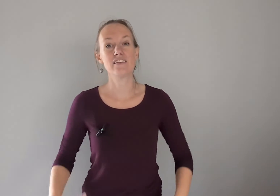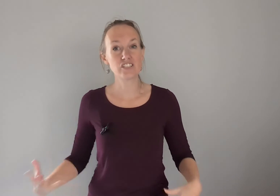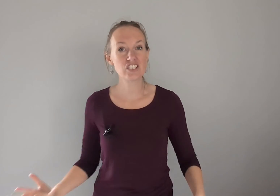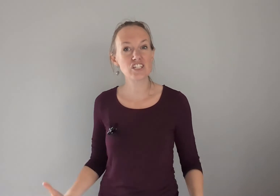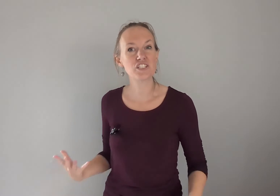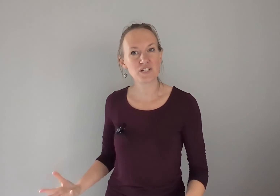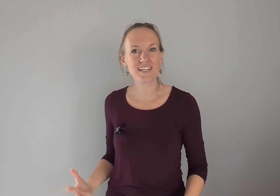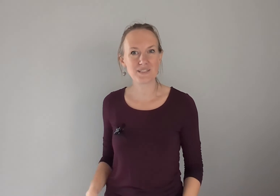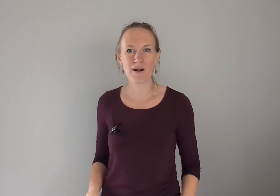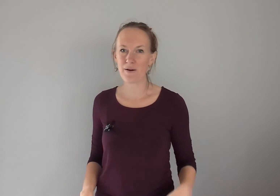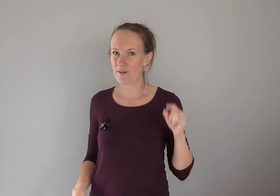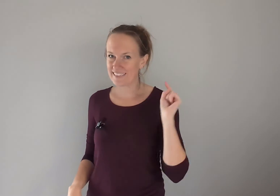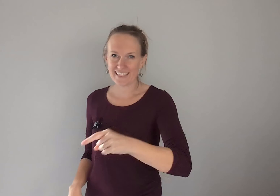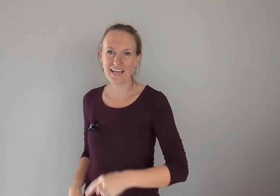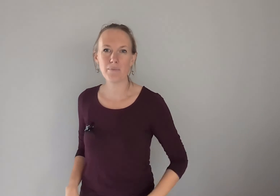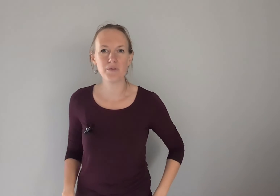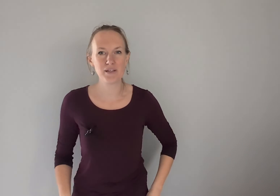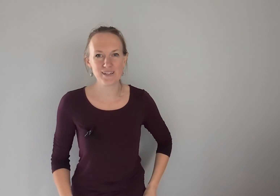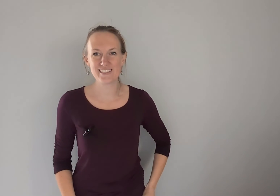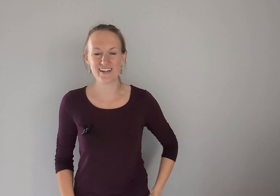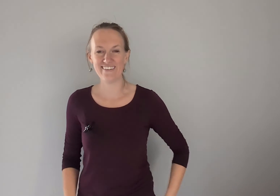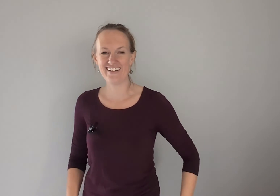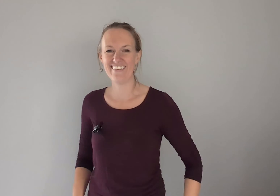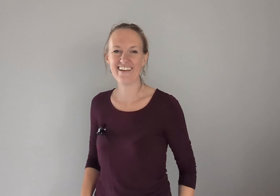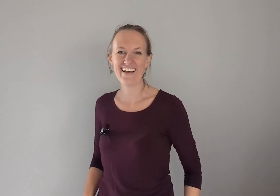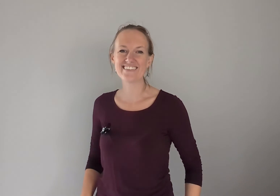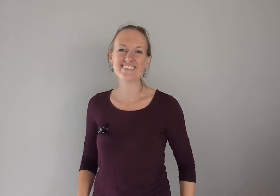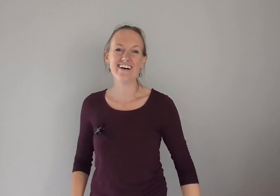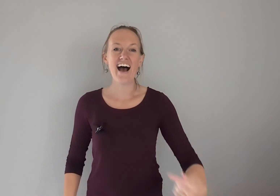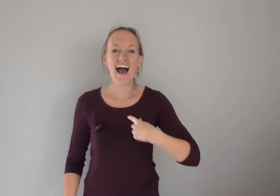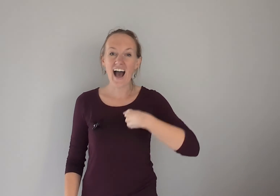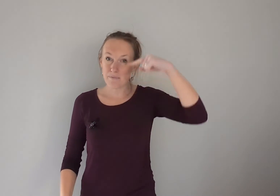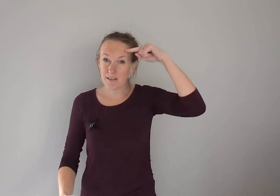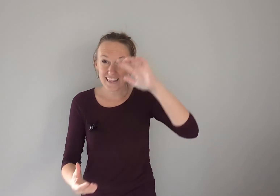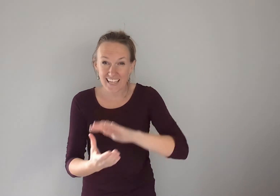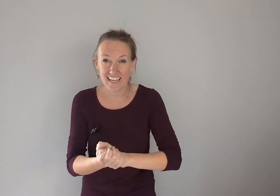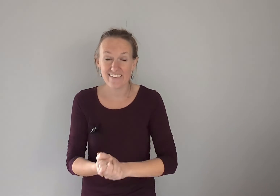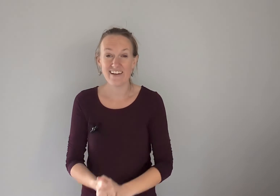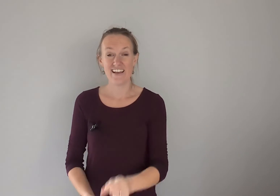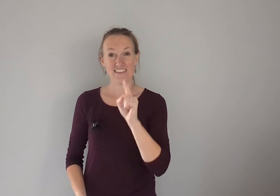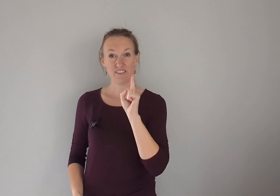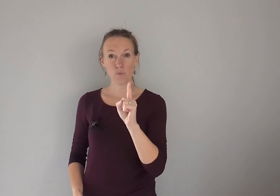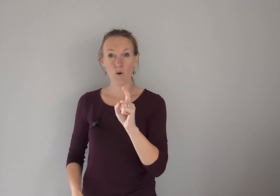the verses are the trickiest part. Once you get them, you'll be good to go. Okay, so I believe there is